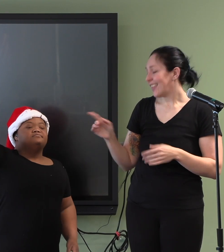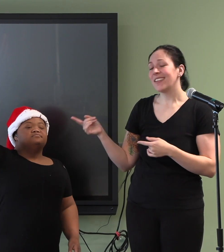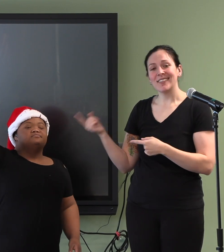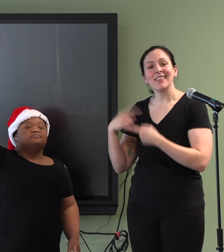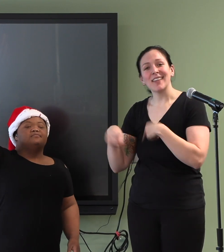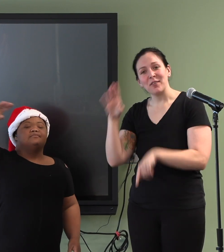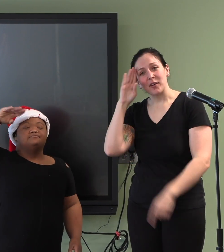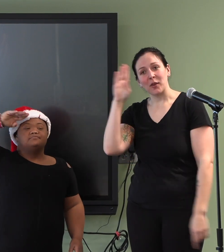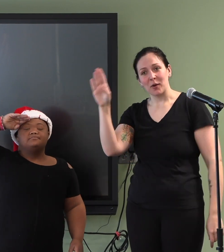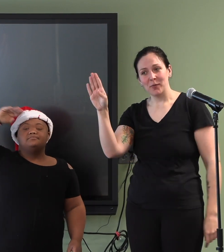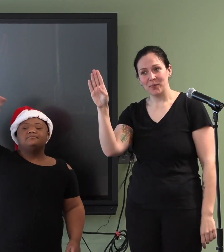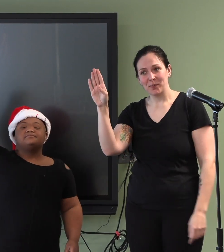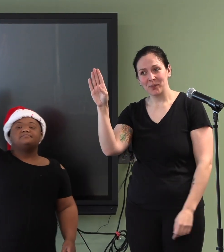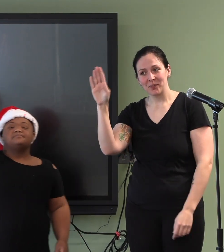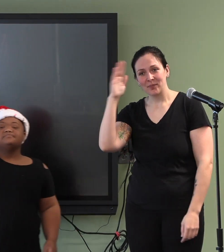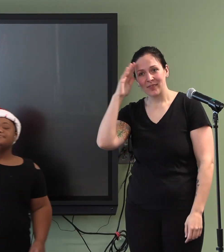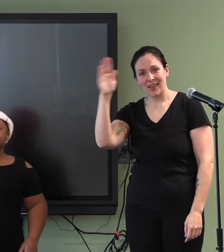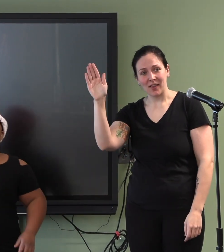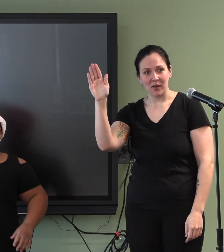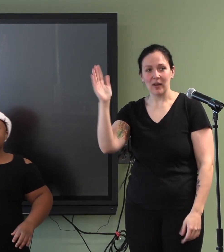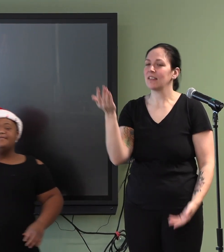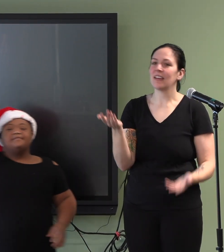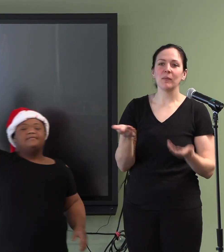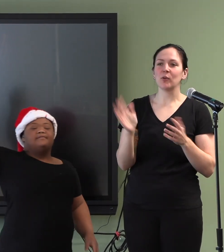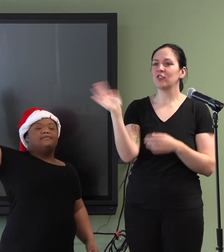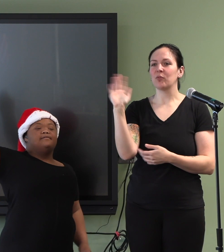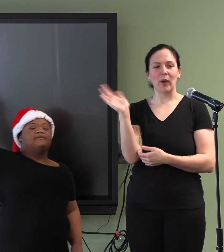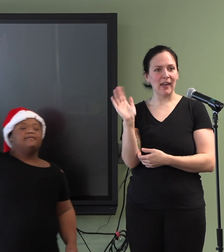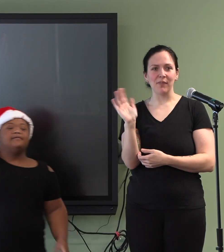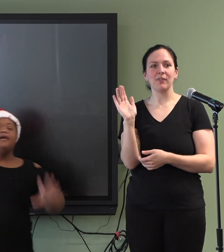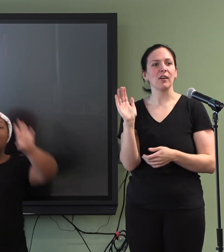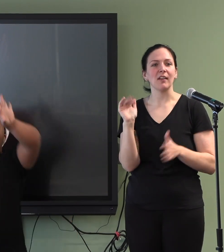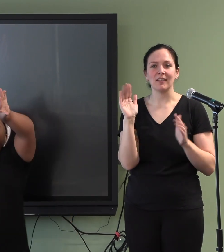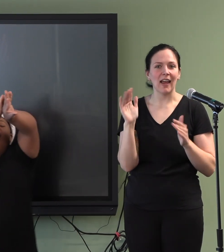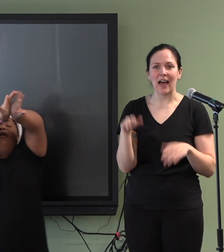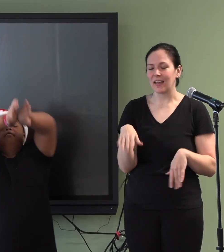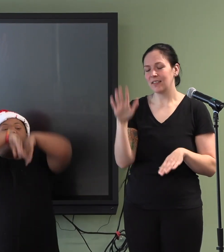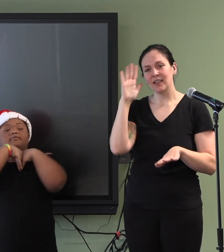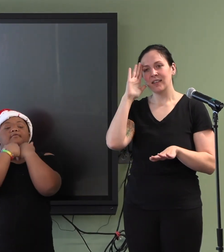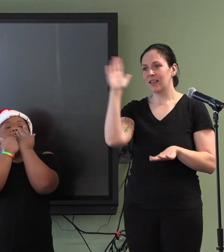This is the sign for hello. Hello. It's same. You can just wave or say hi.